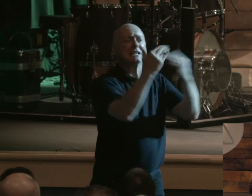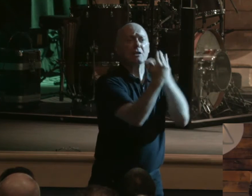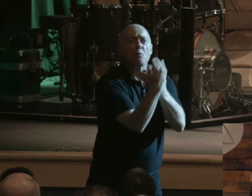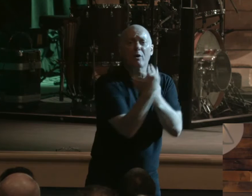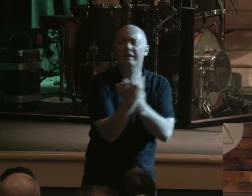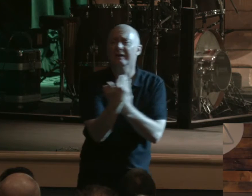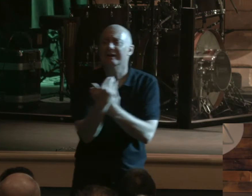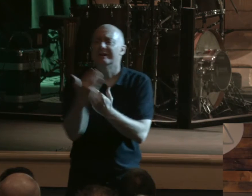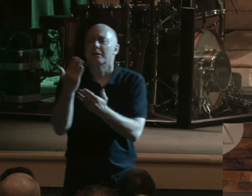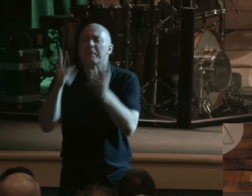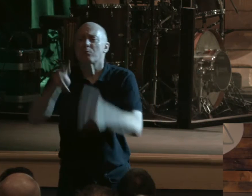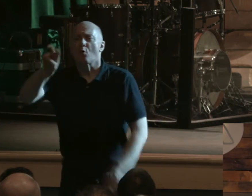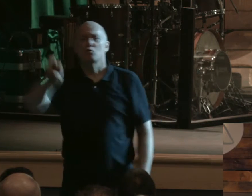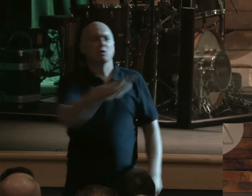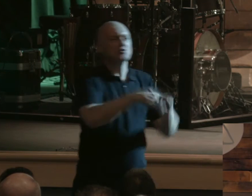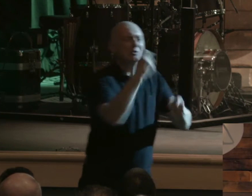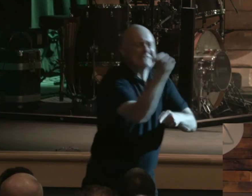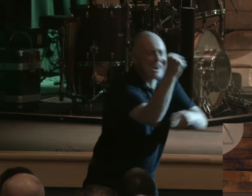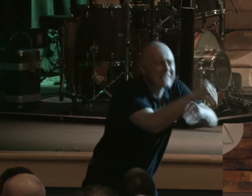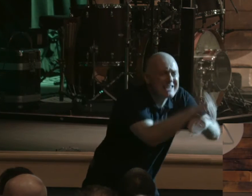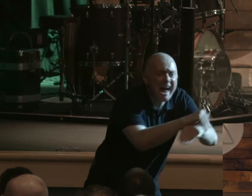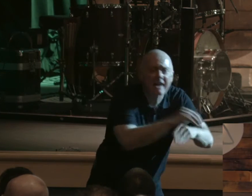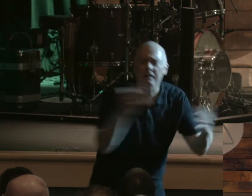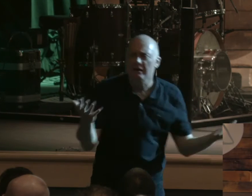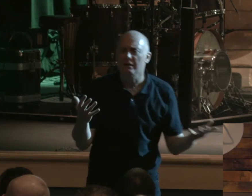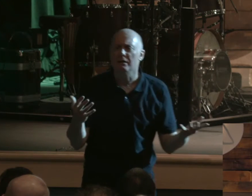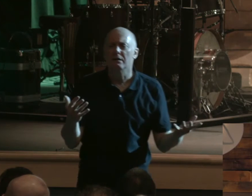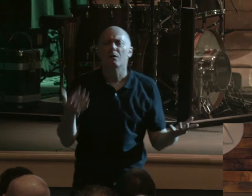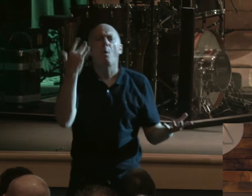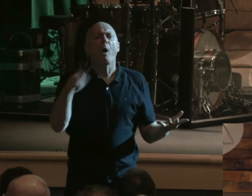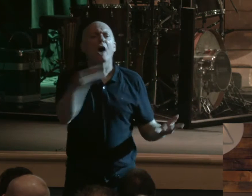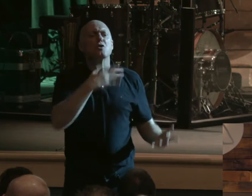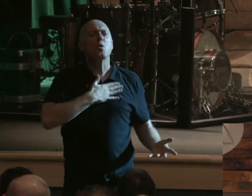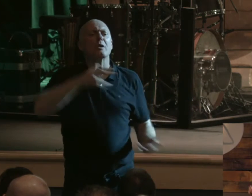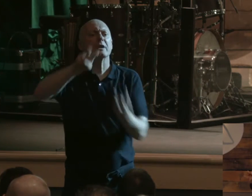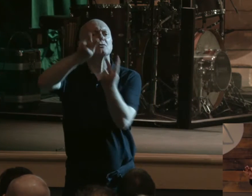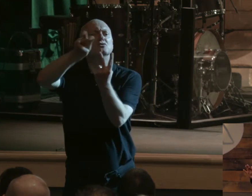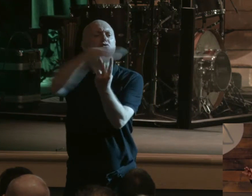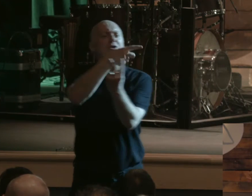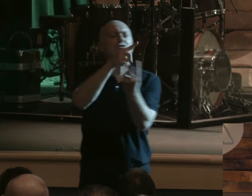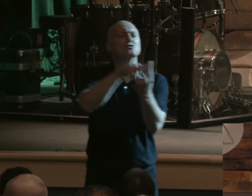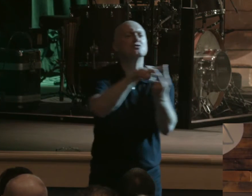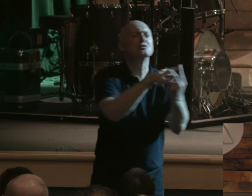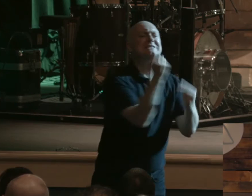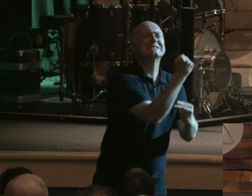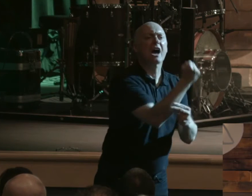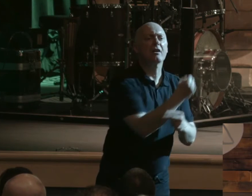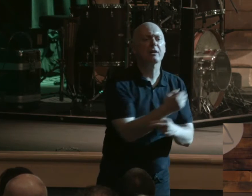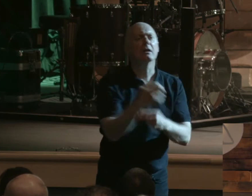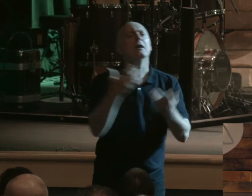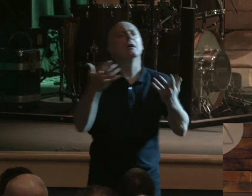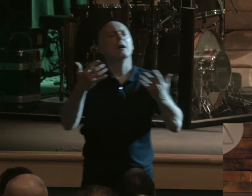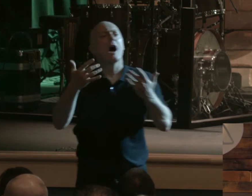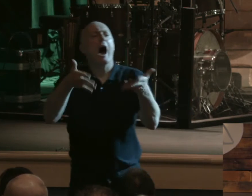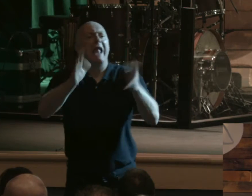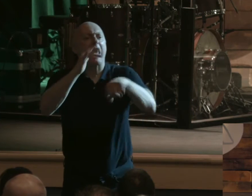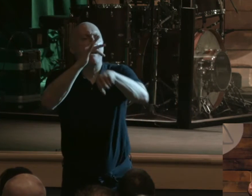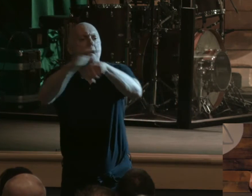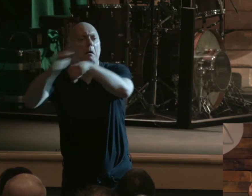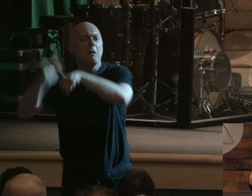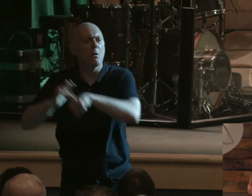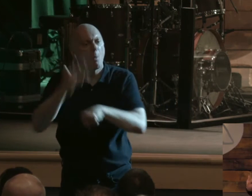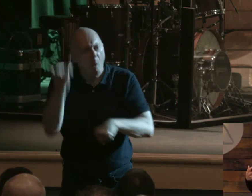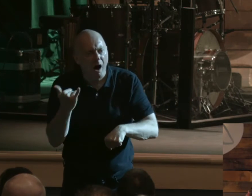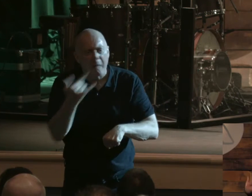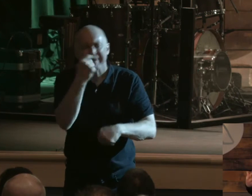services to Saturday night, where the new service is opening up, and leave a seat open here to take a seat there? The love